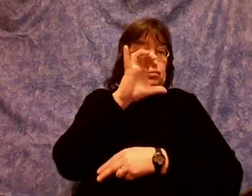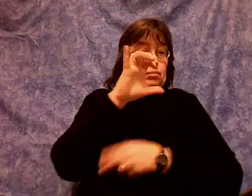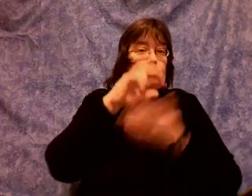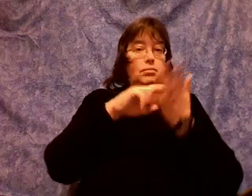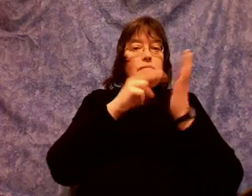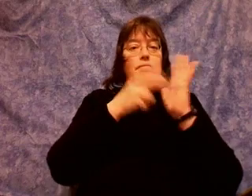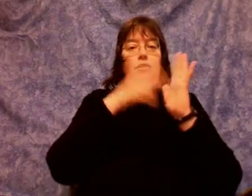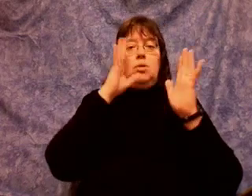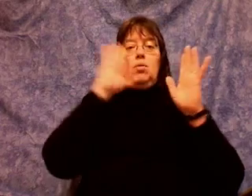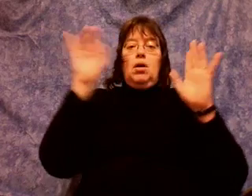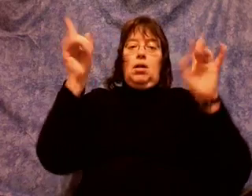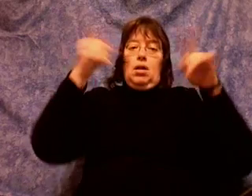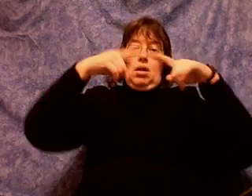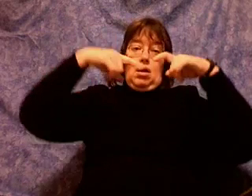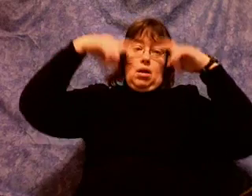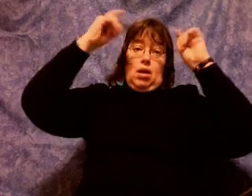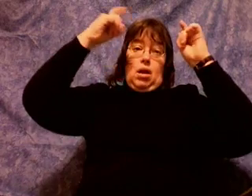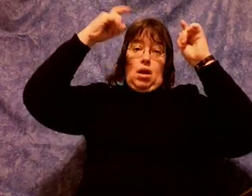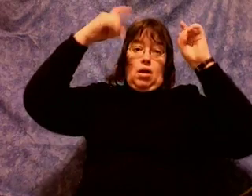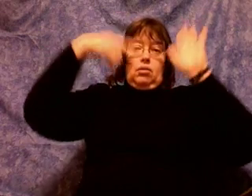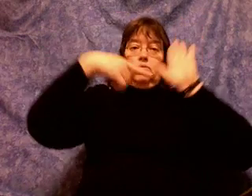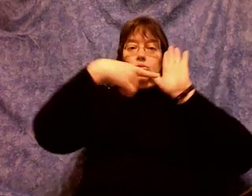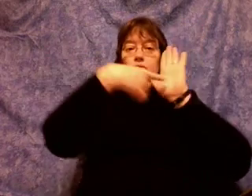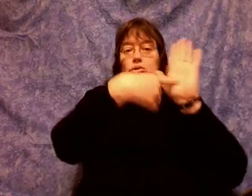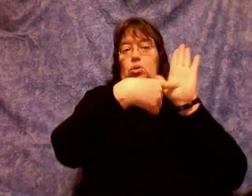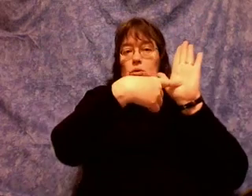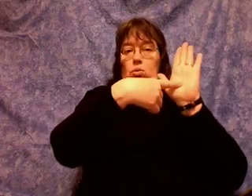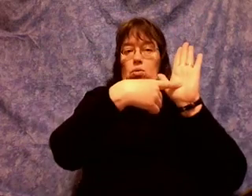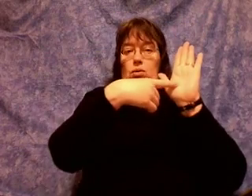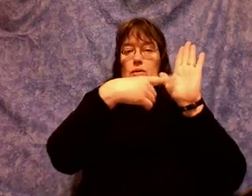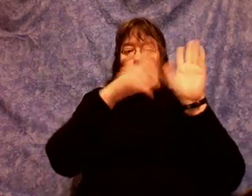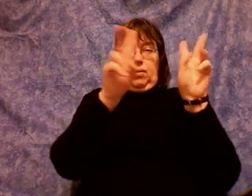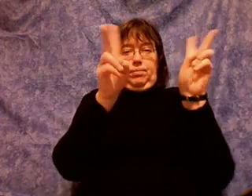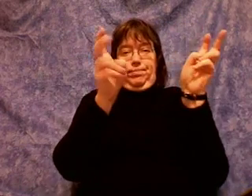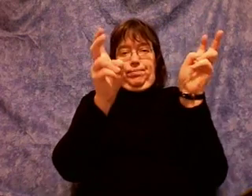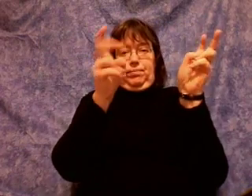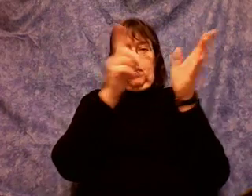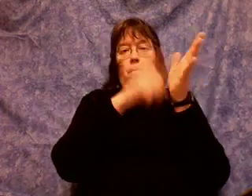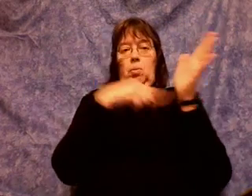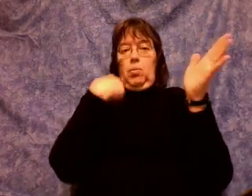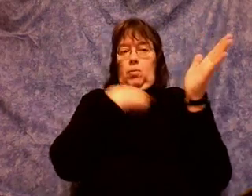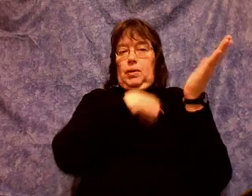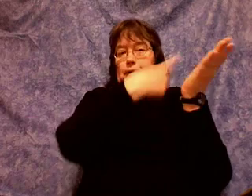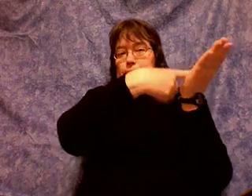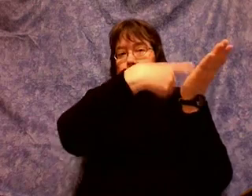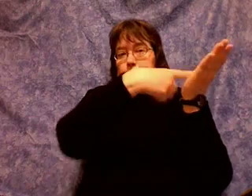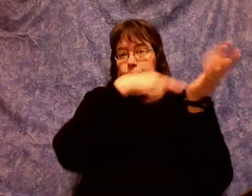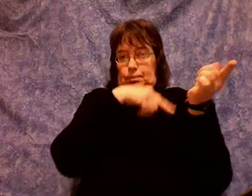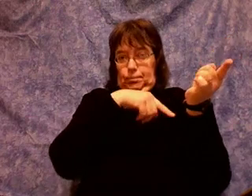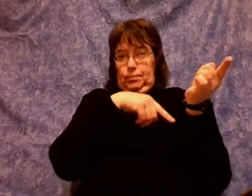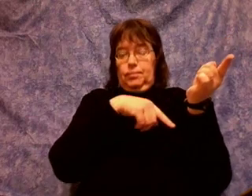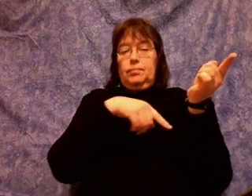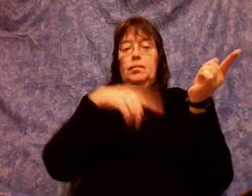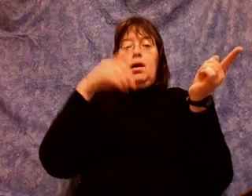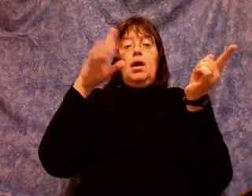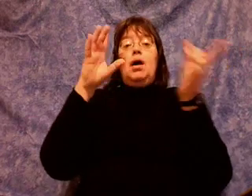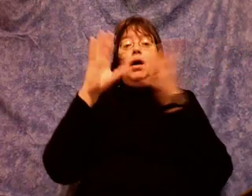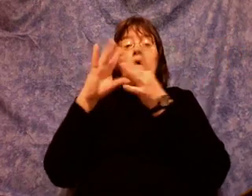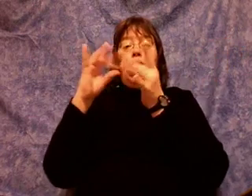And topic comment structure means that it will start with the topic or the topic of conversation, what we're going to